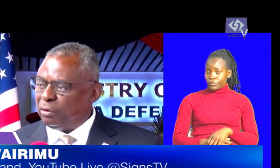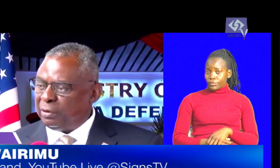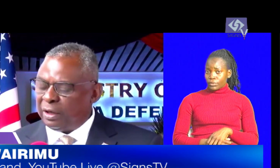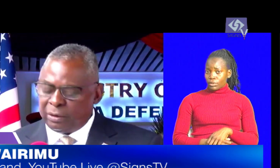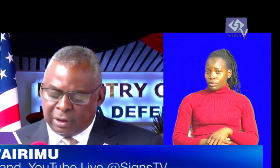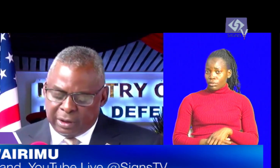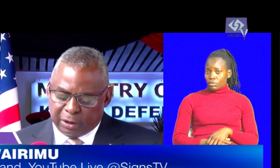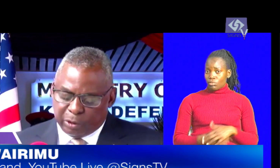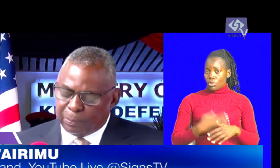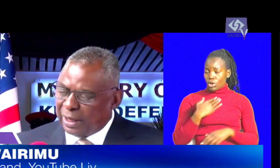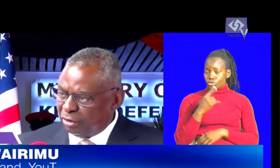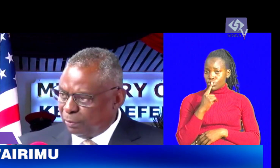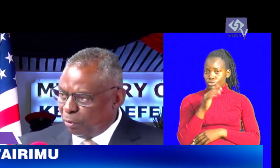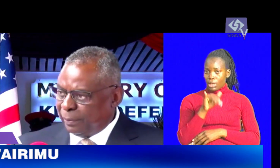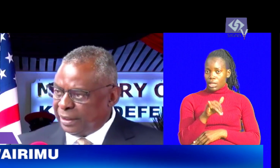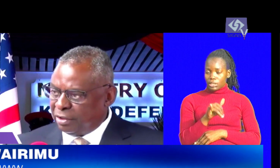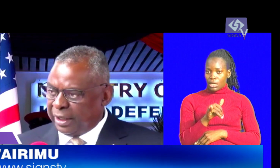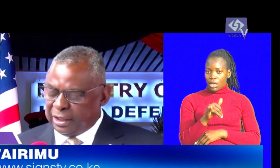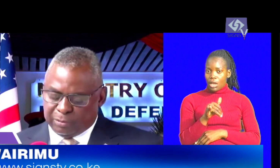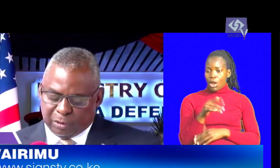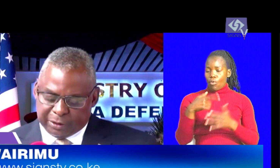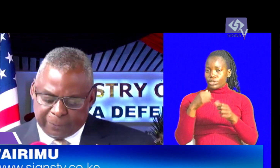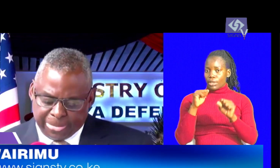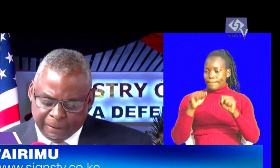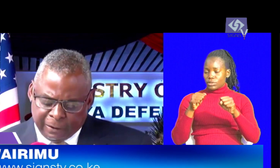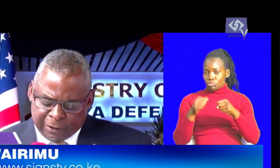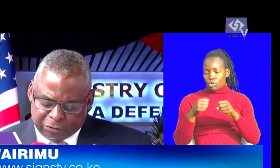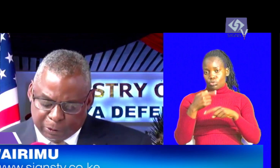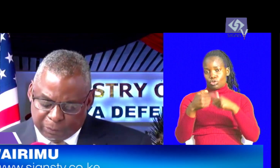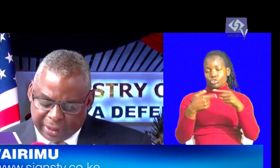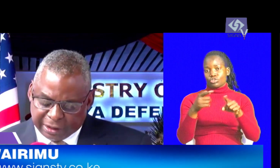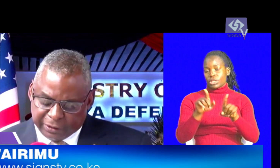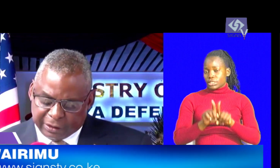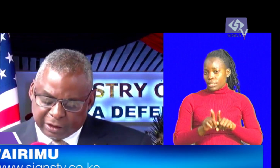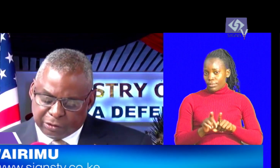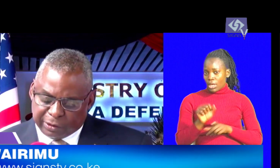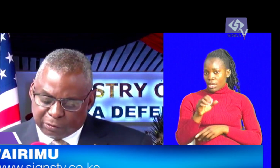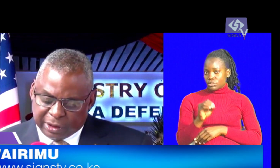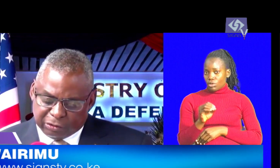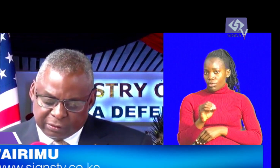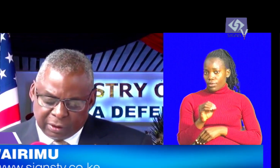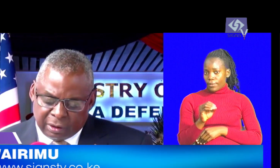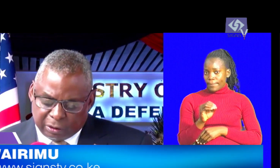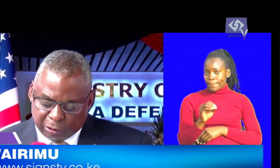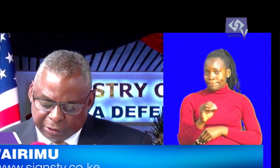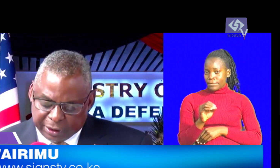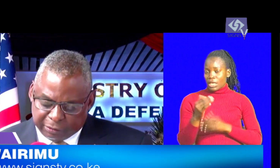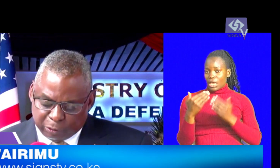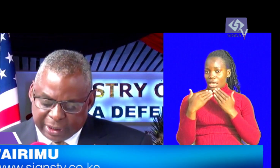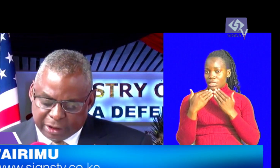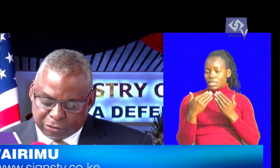sure that, where possible, we maintain that momentum. So I think countries in the region are looking for ways